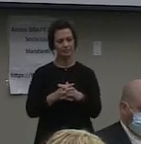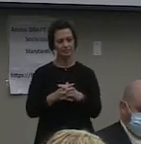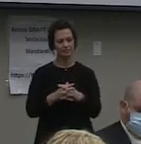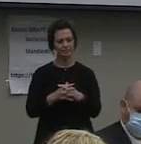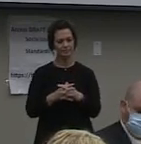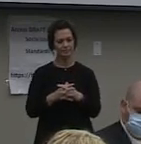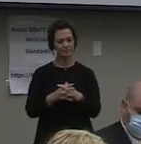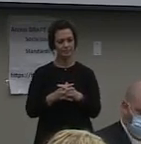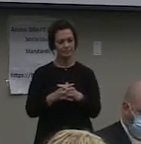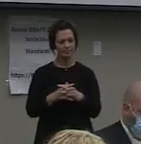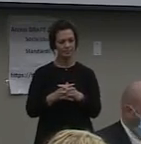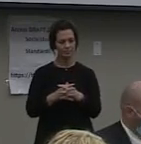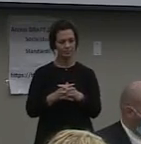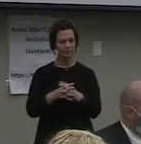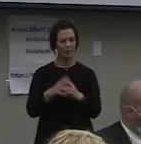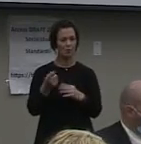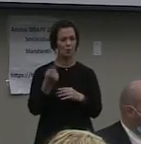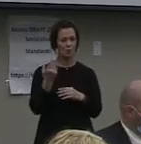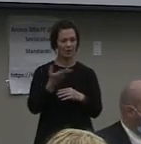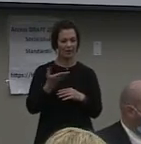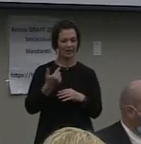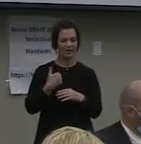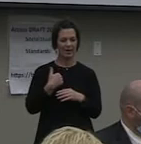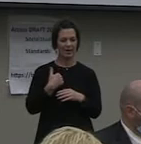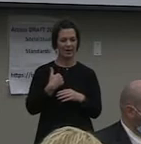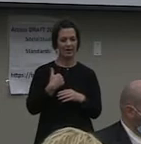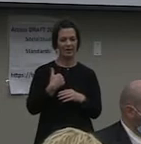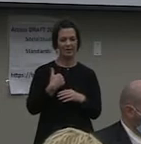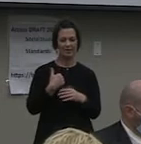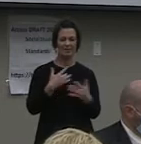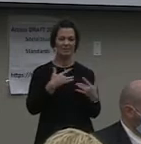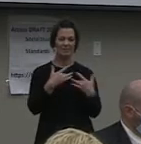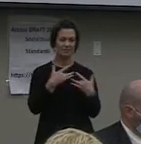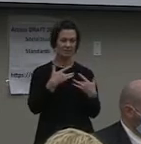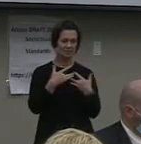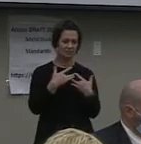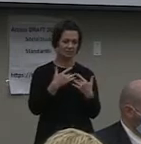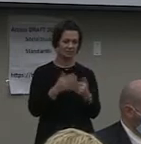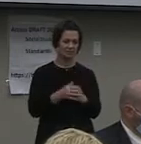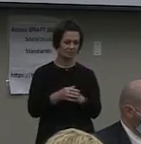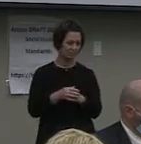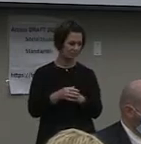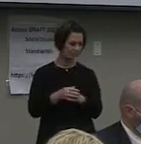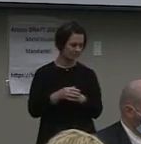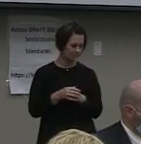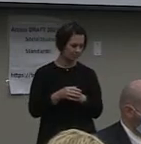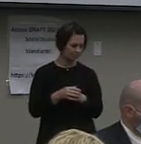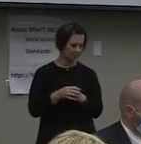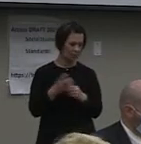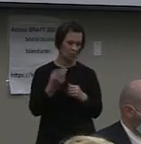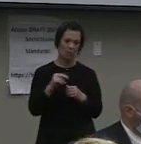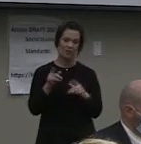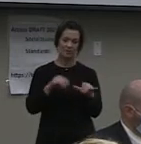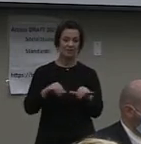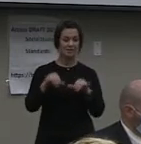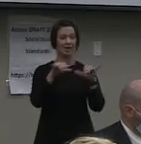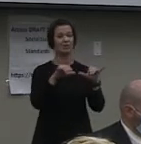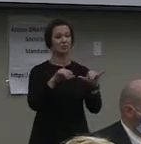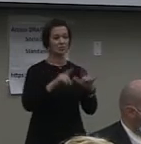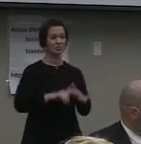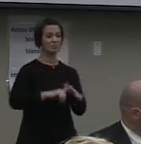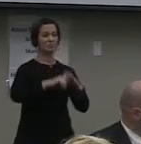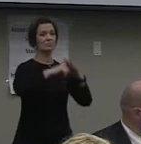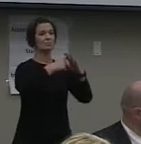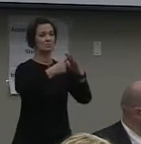I guess one concern that I do have is for the students, when the seniors do take effect,